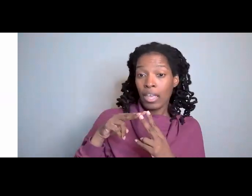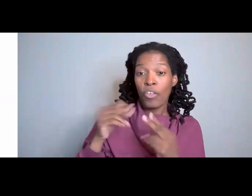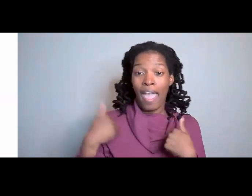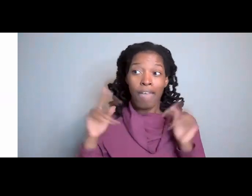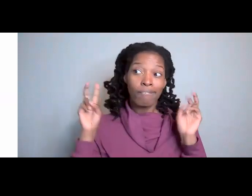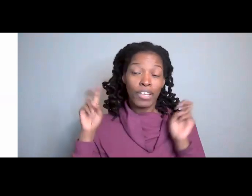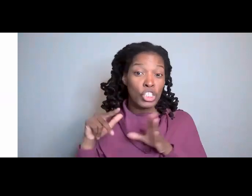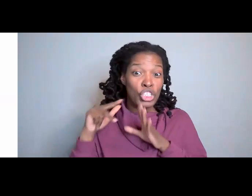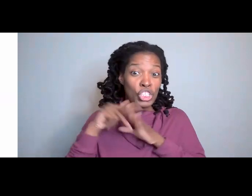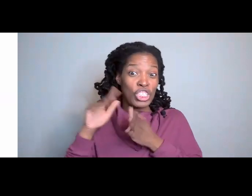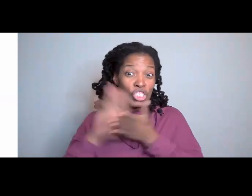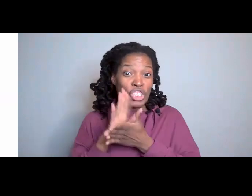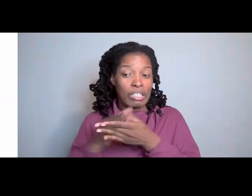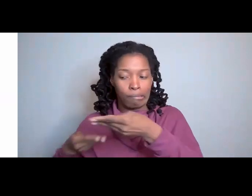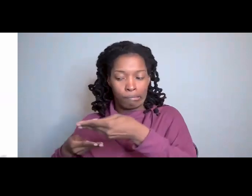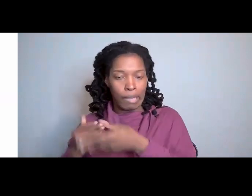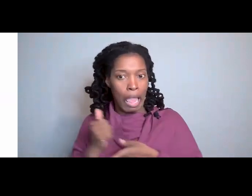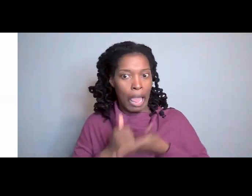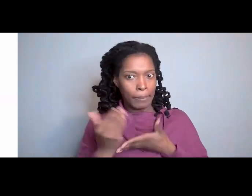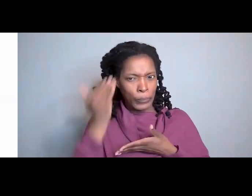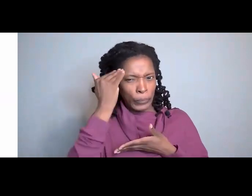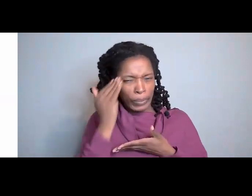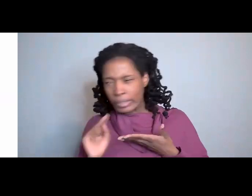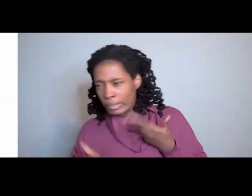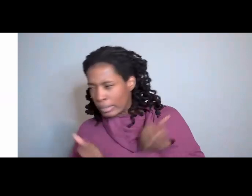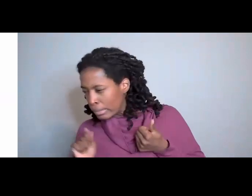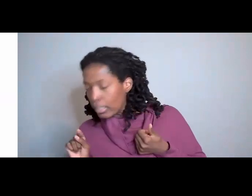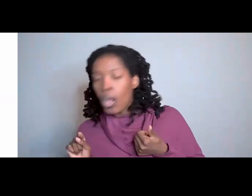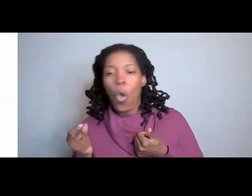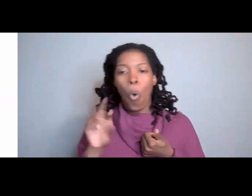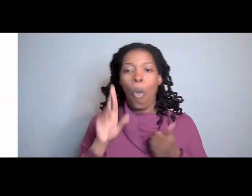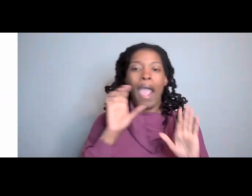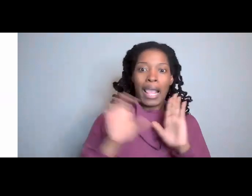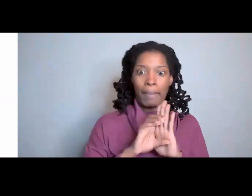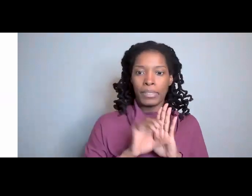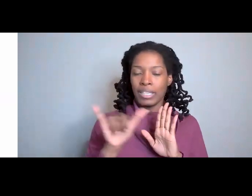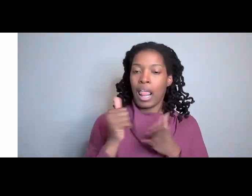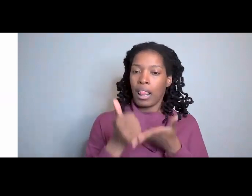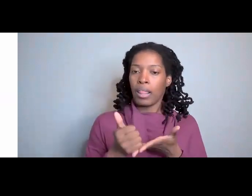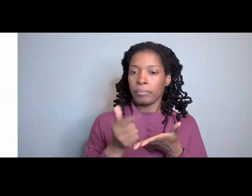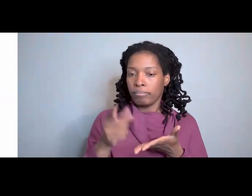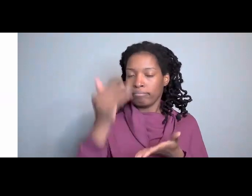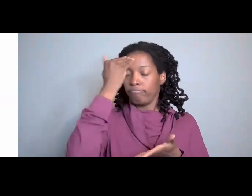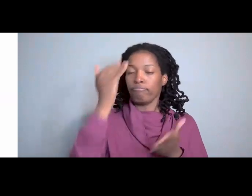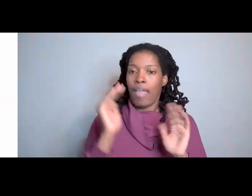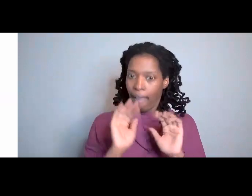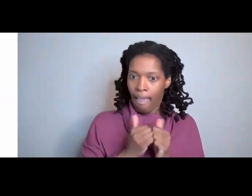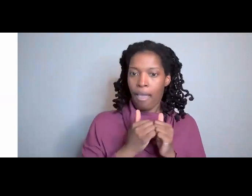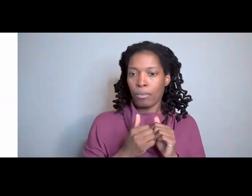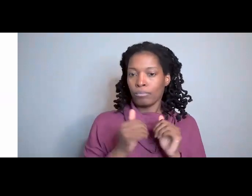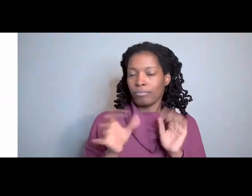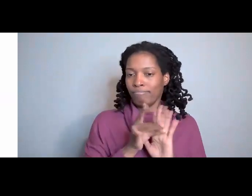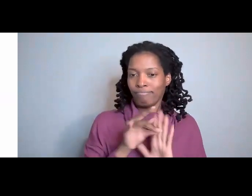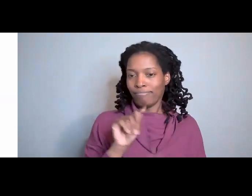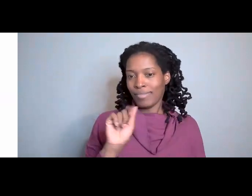or an image that lets you know how to tag them, like the one we have for an example. So you can open